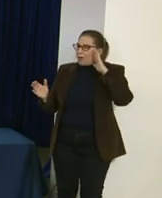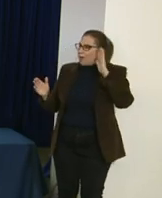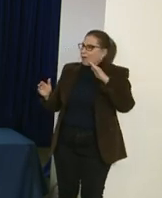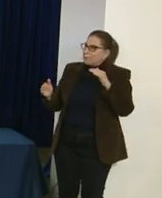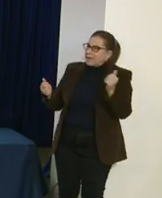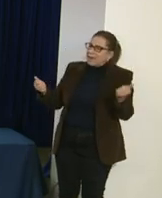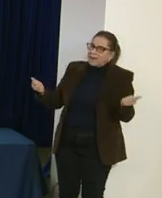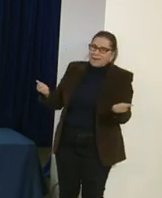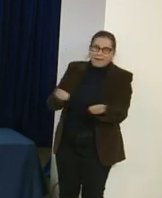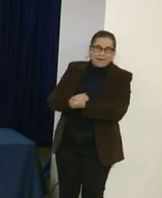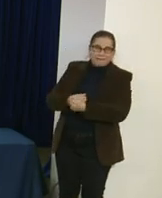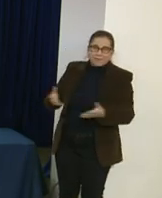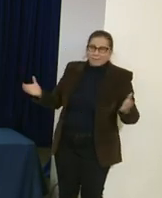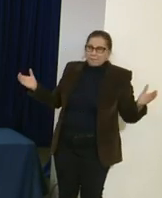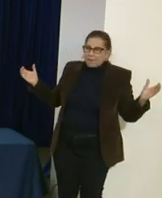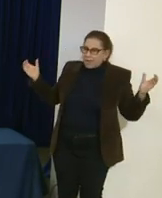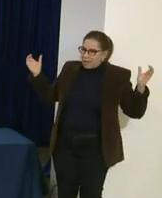then.